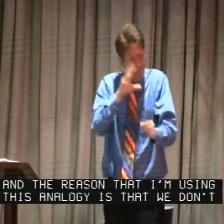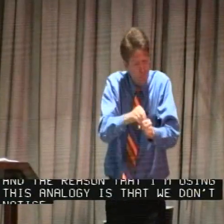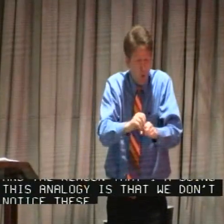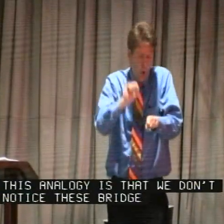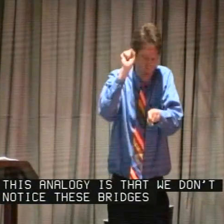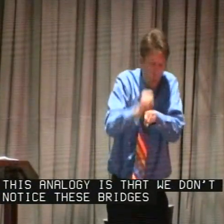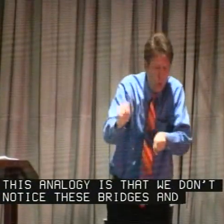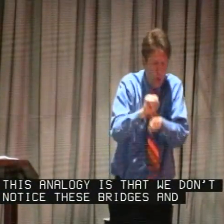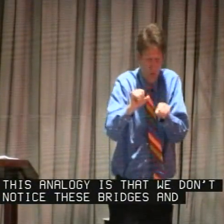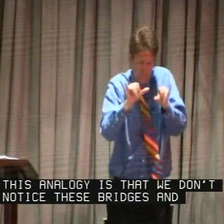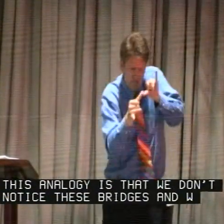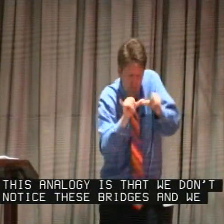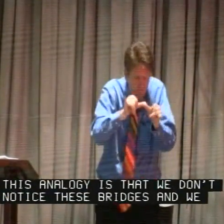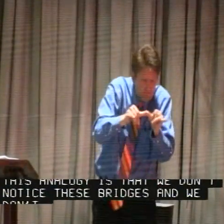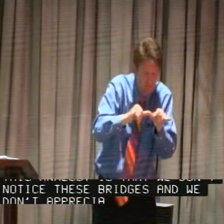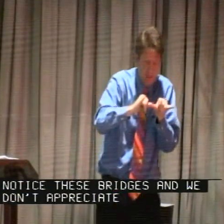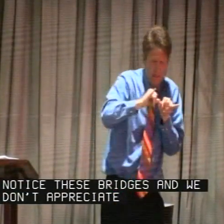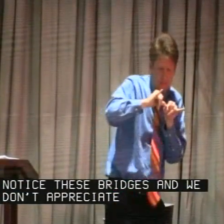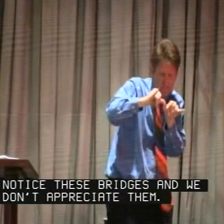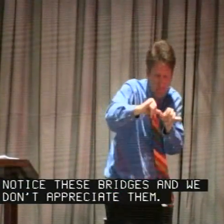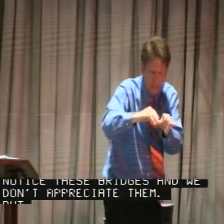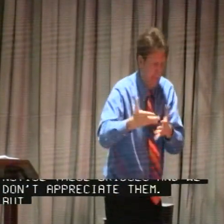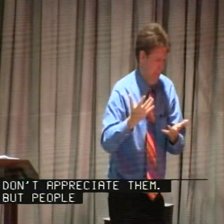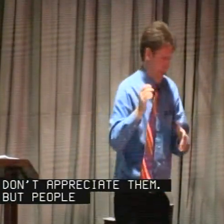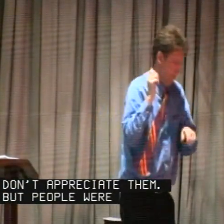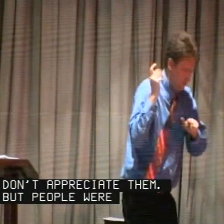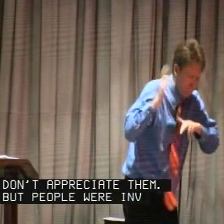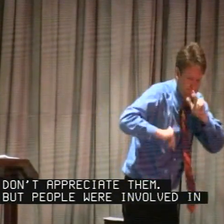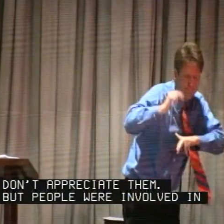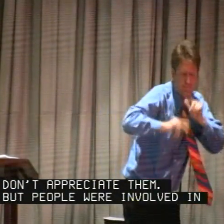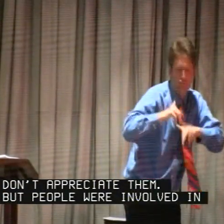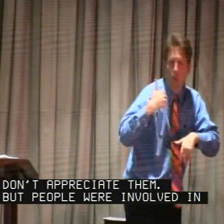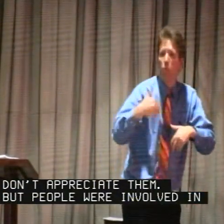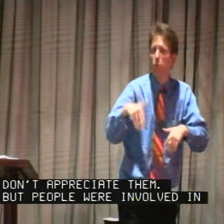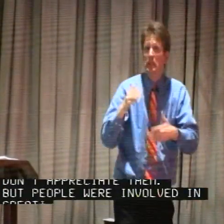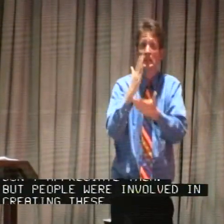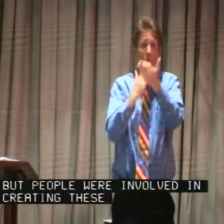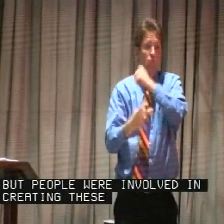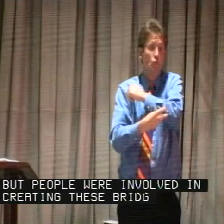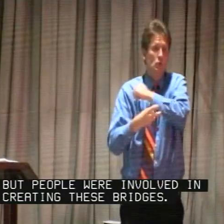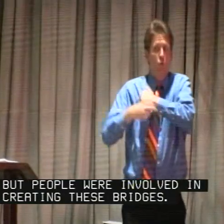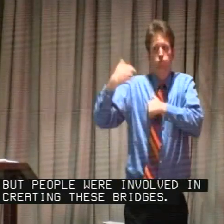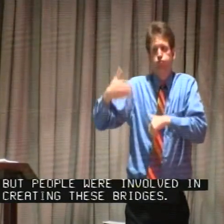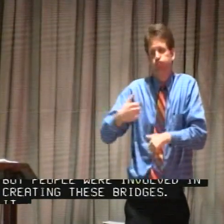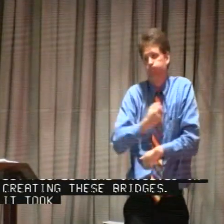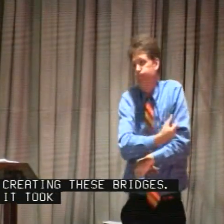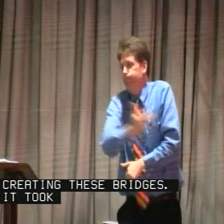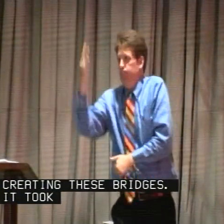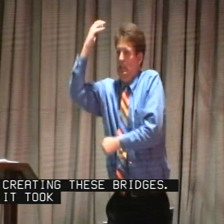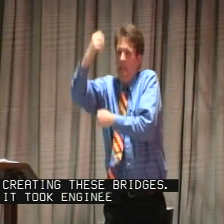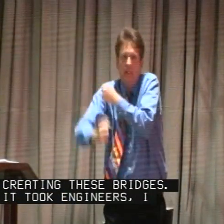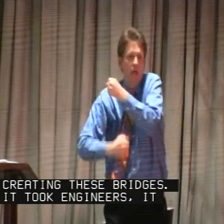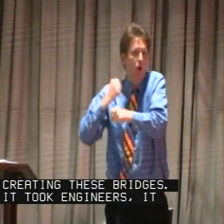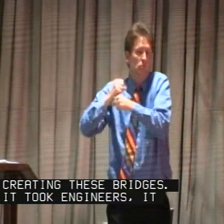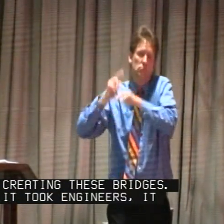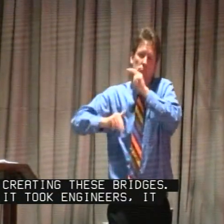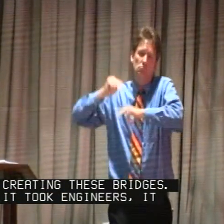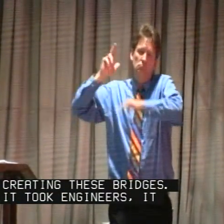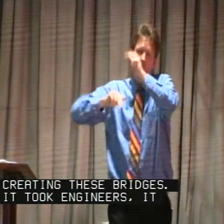but people were involved in creating these bridges. It took engineers, it took much construction. Some bridges may